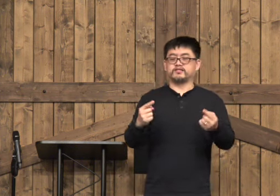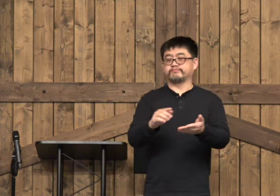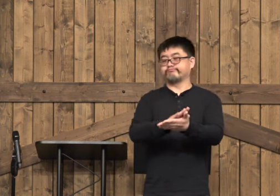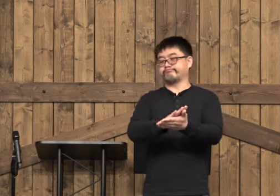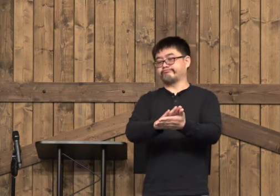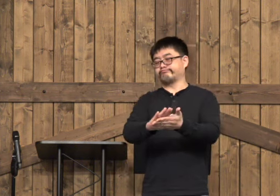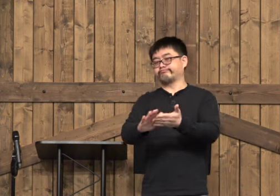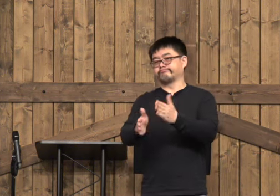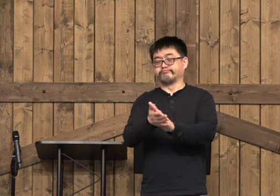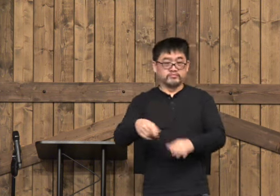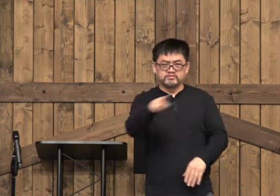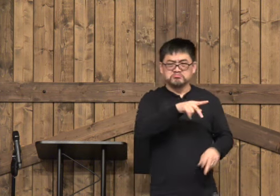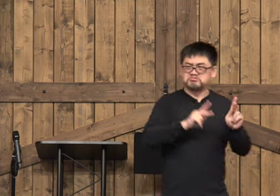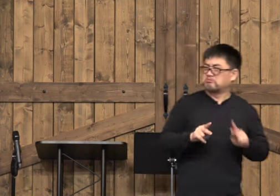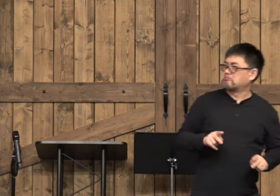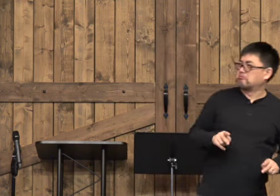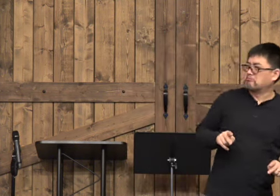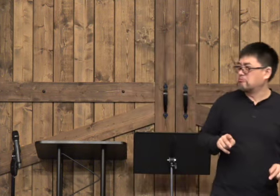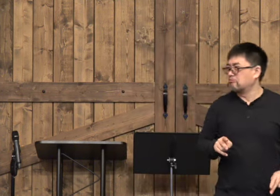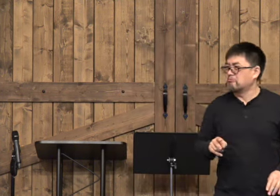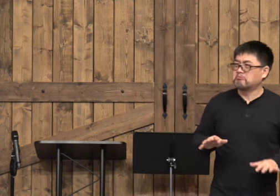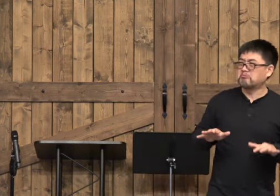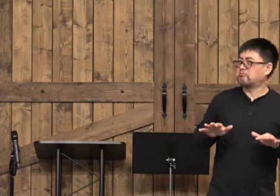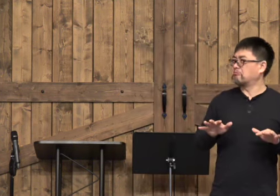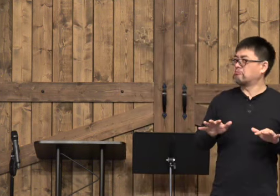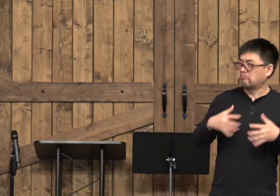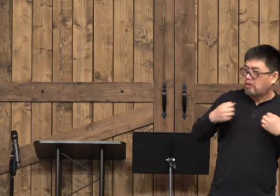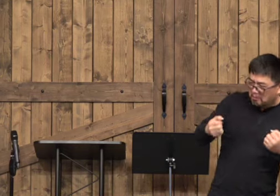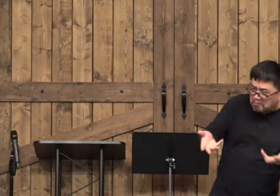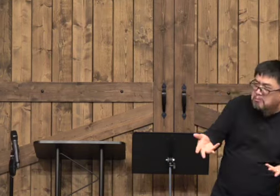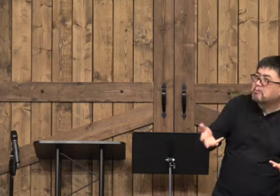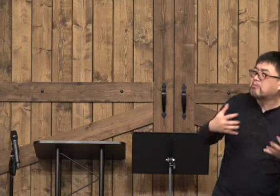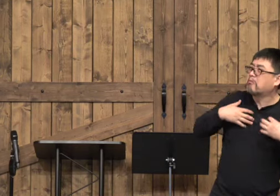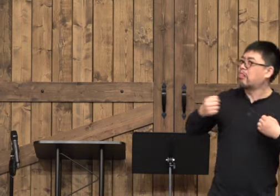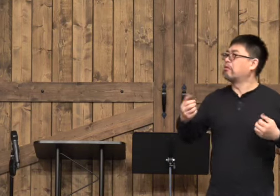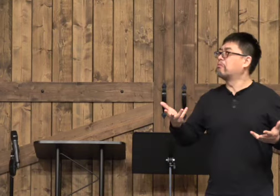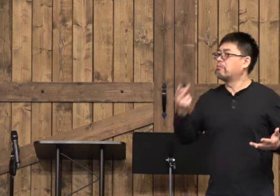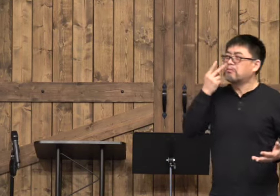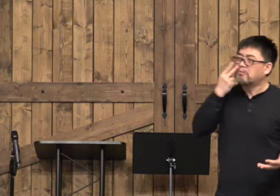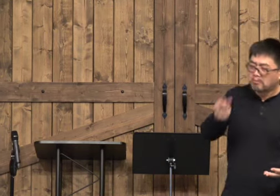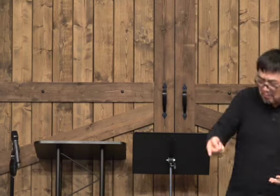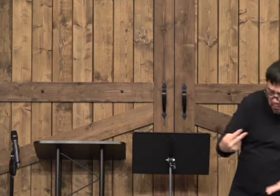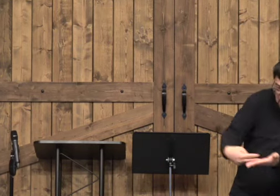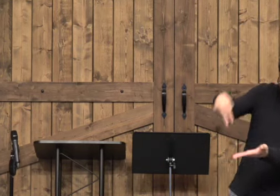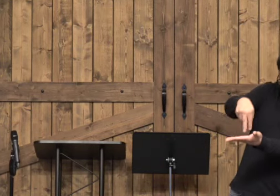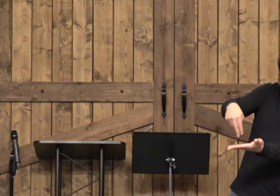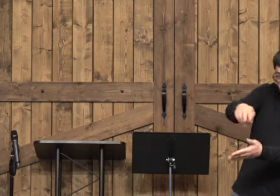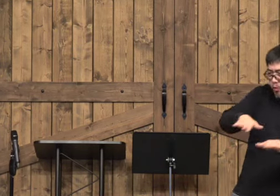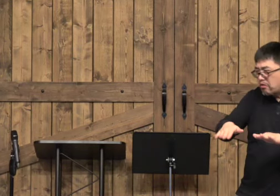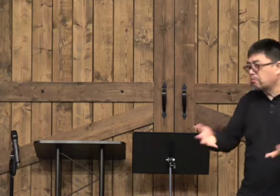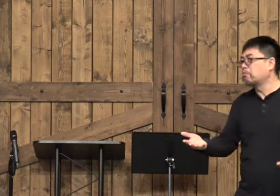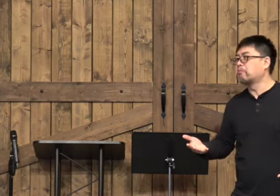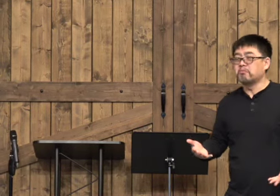So that's why Jesus told the man that his sins were forgiven. And the Pharisees thought, why is he